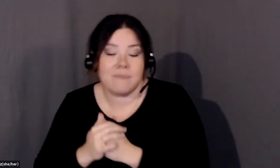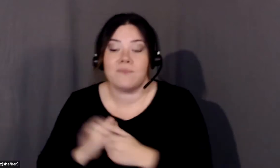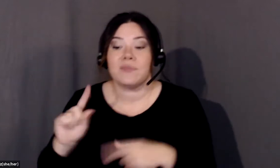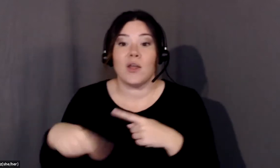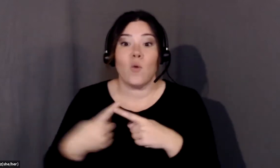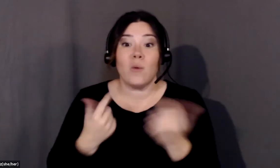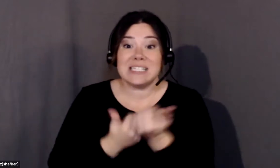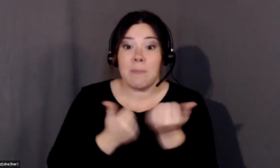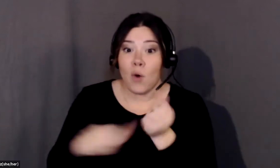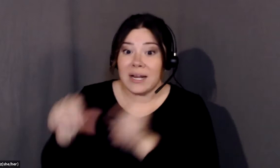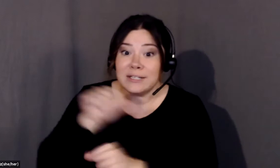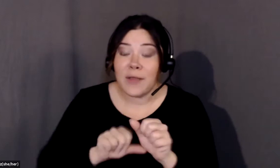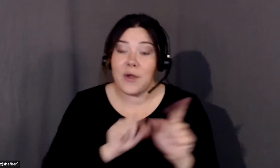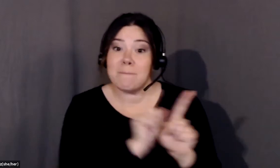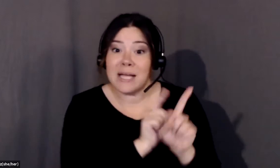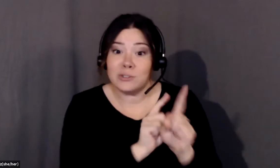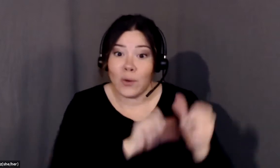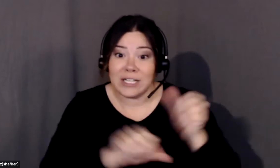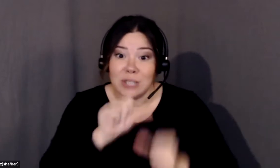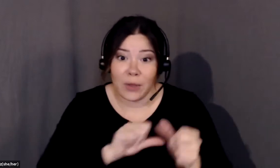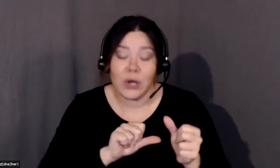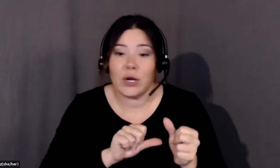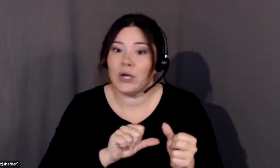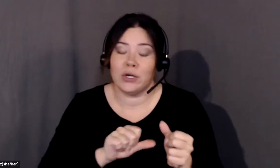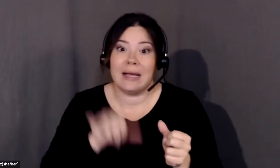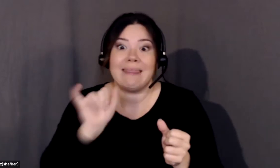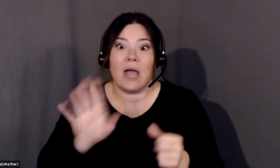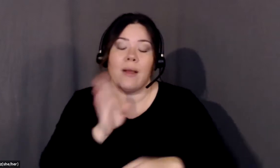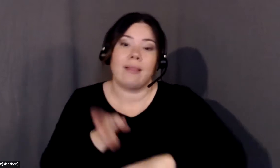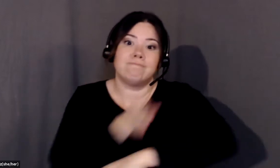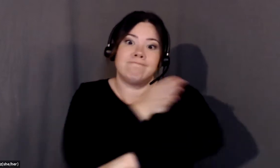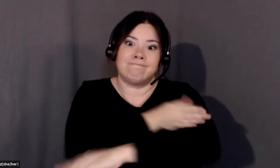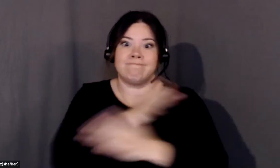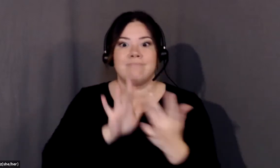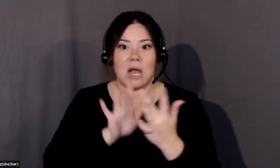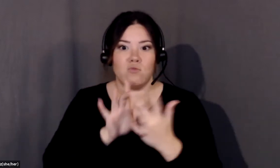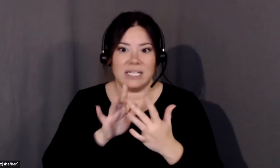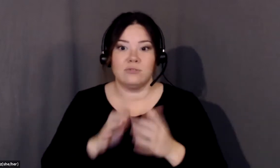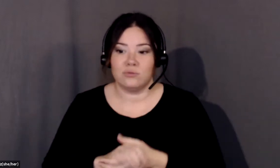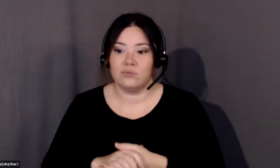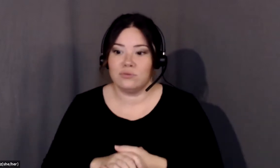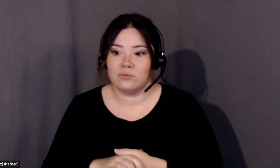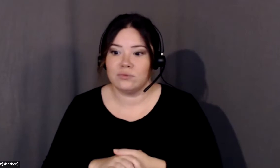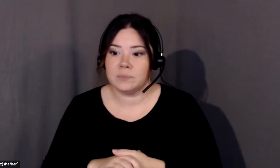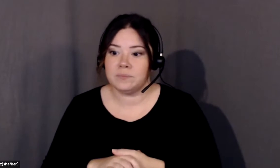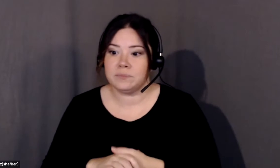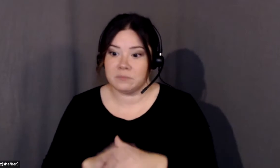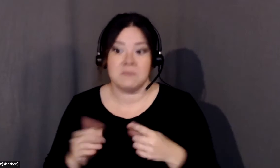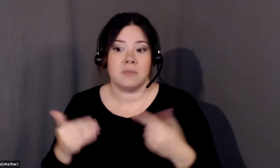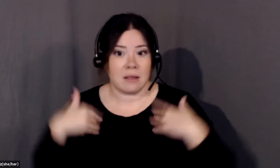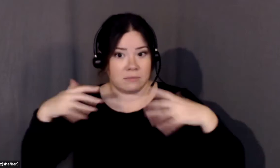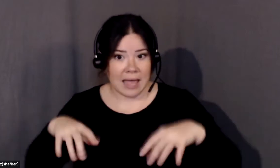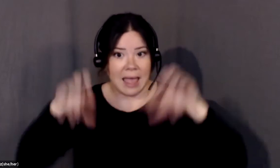and we mentor each other, we can only make outreach better for everyone in rural areas. Hold various